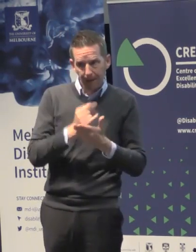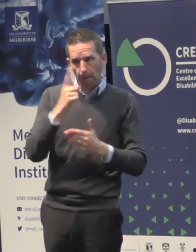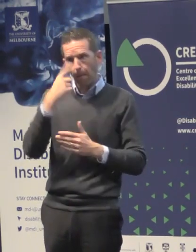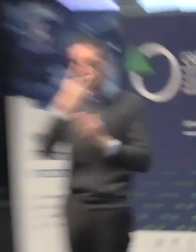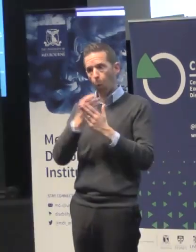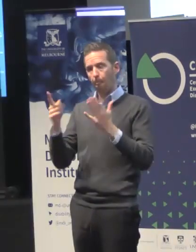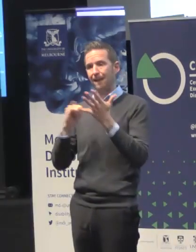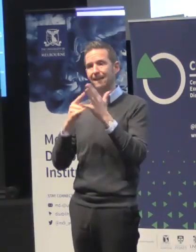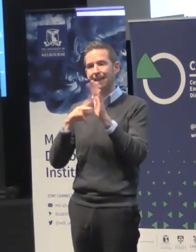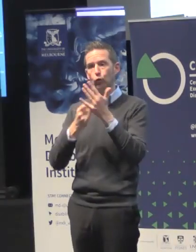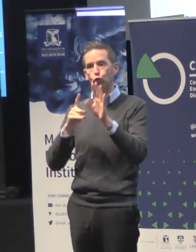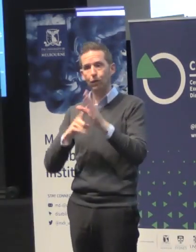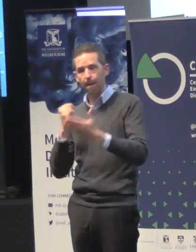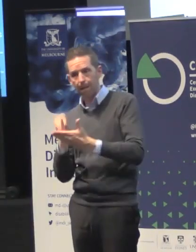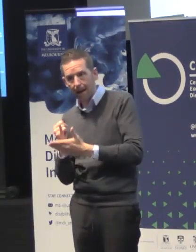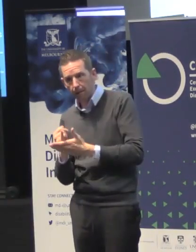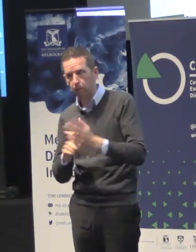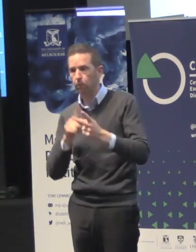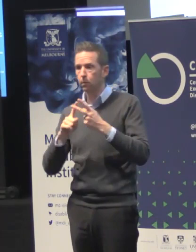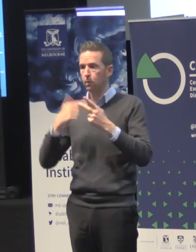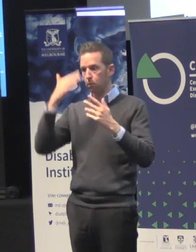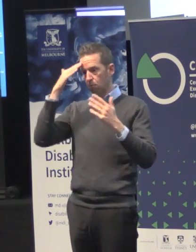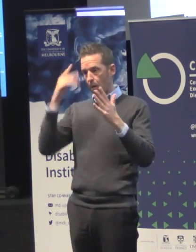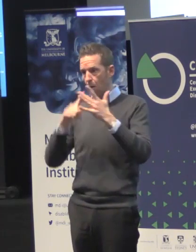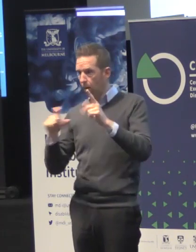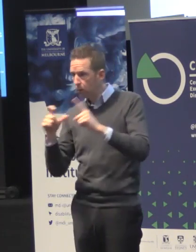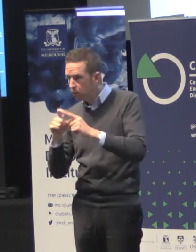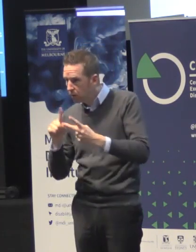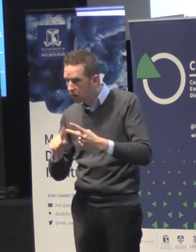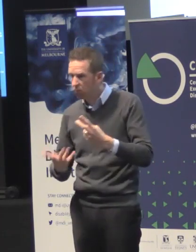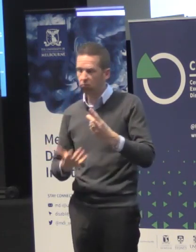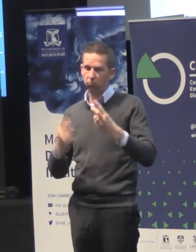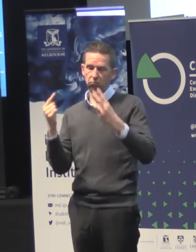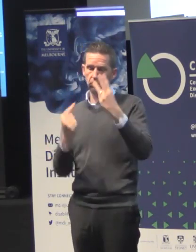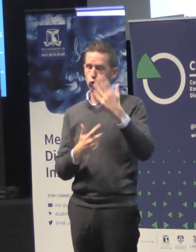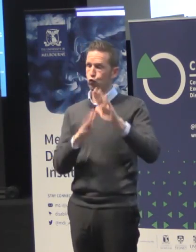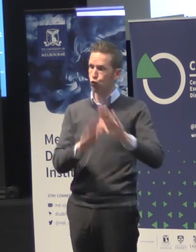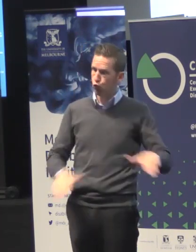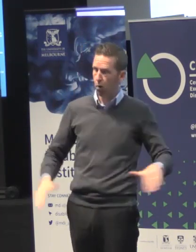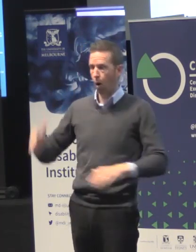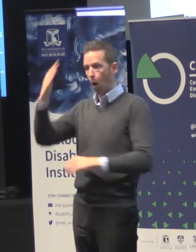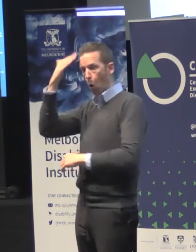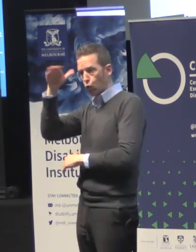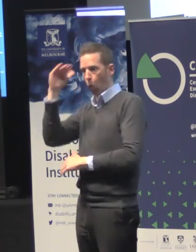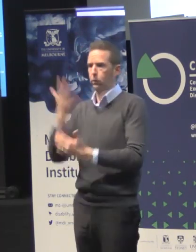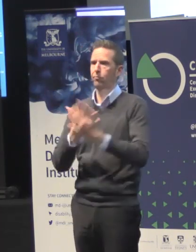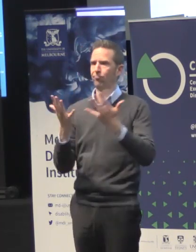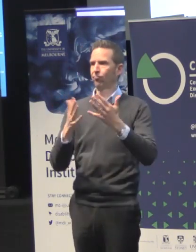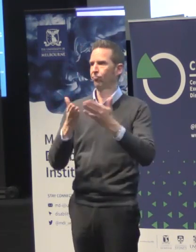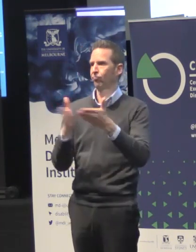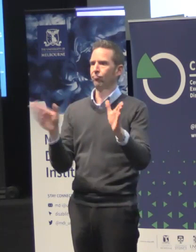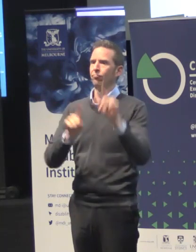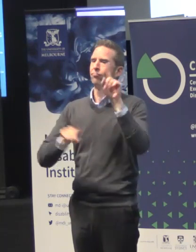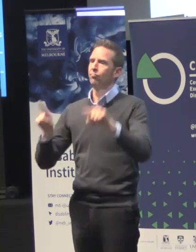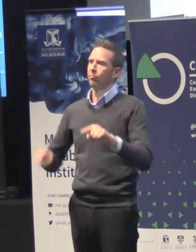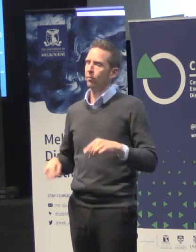with sensory impairments, intellectual disabilities, children as well as adults, a whole range of folk. So